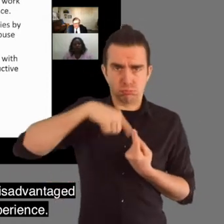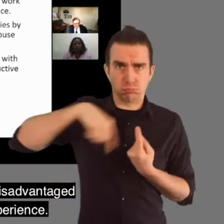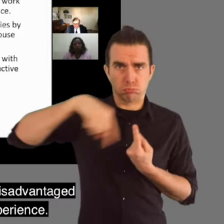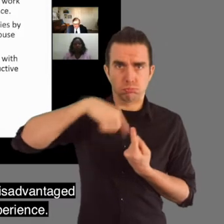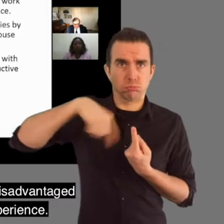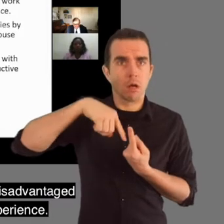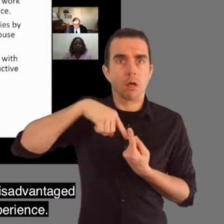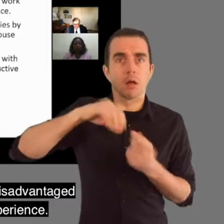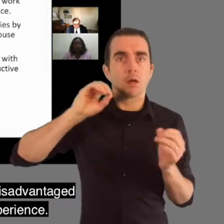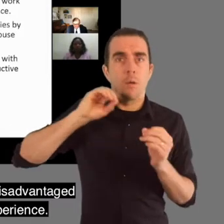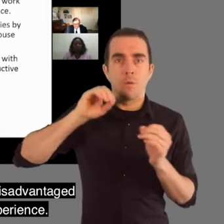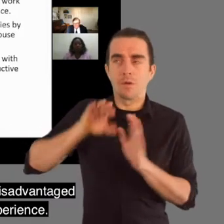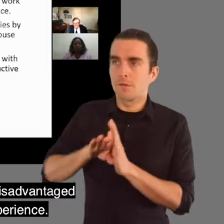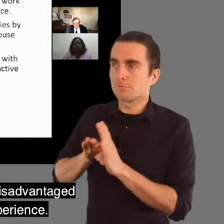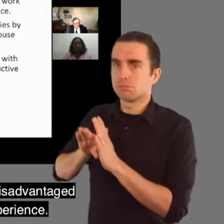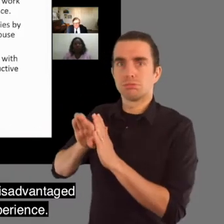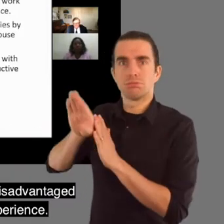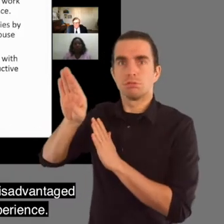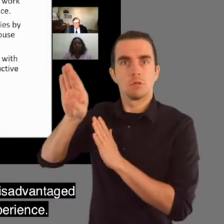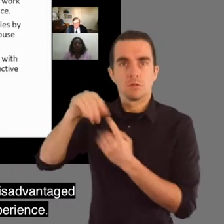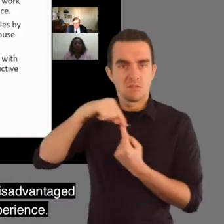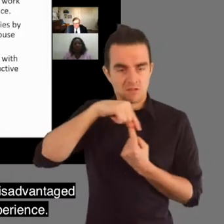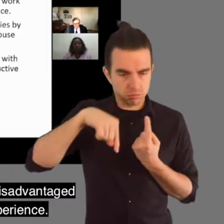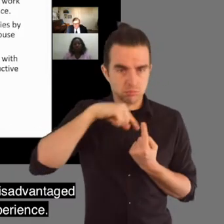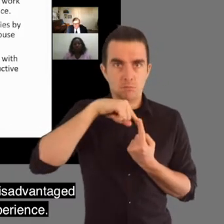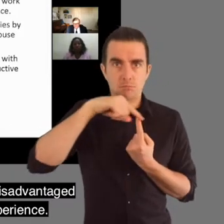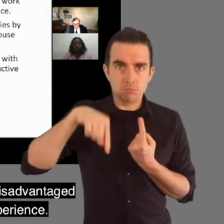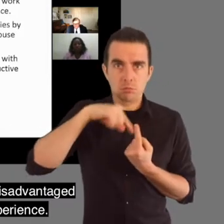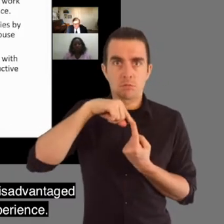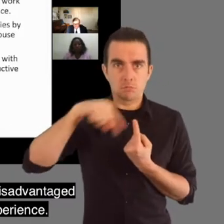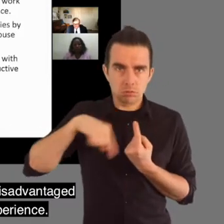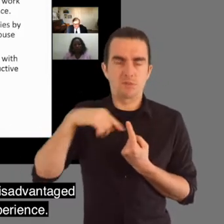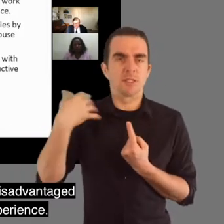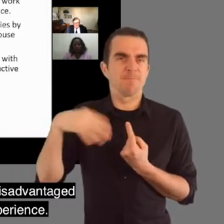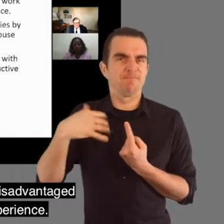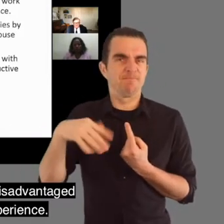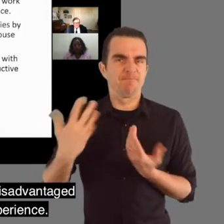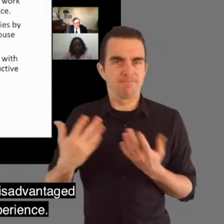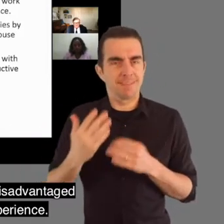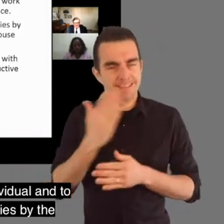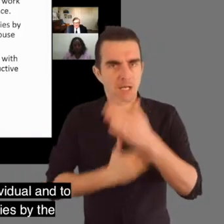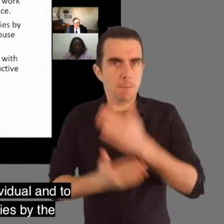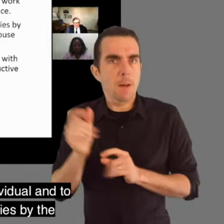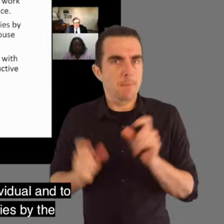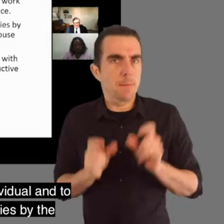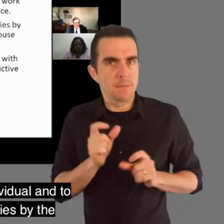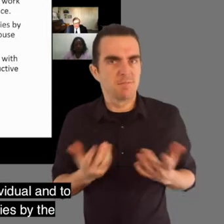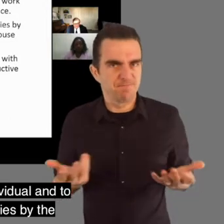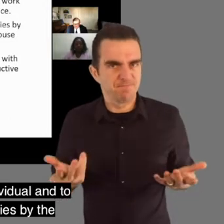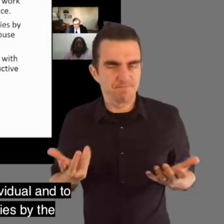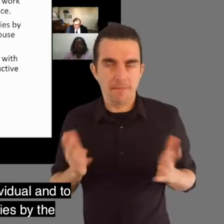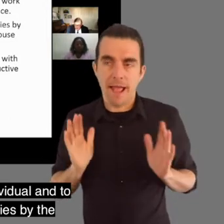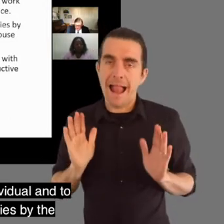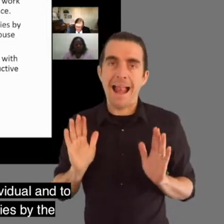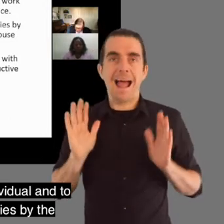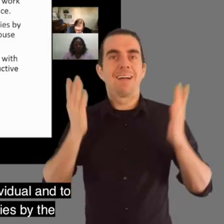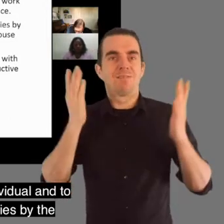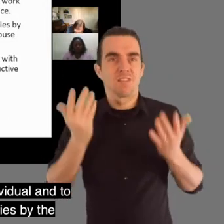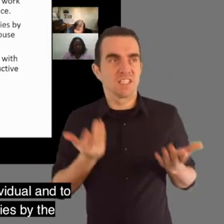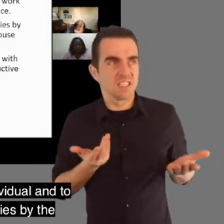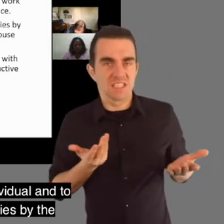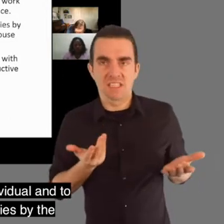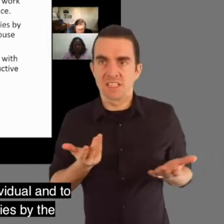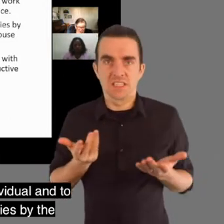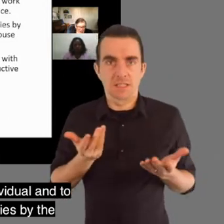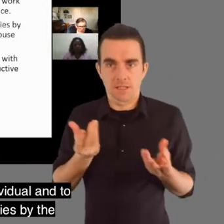livelihood reinforcement the disadvantaged position disabled people experience. The loss of livelihood to